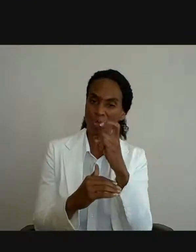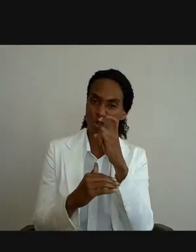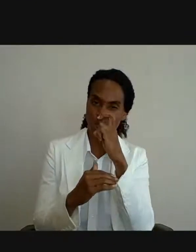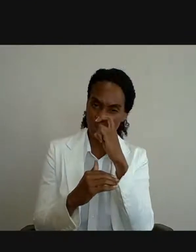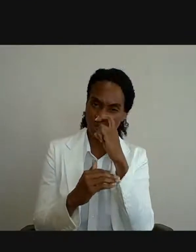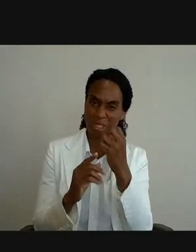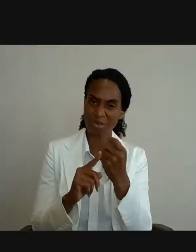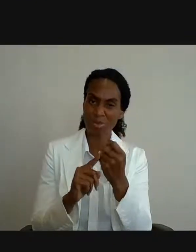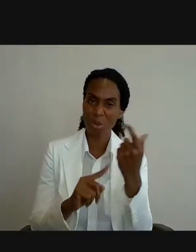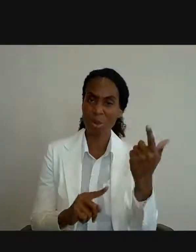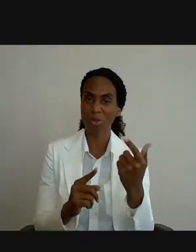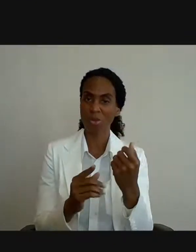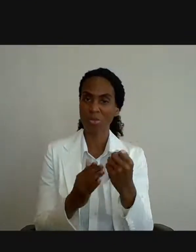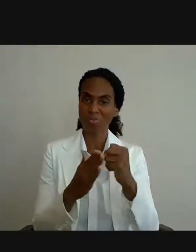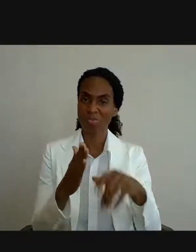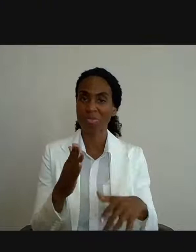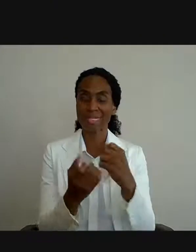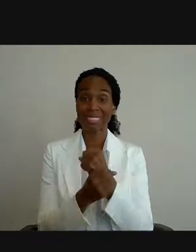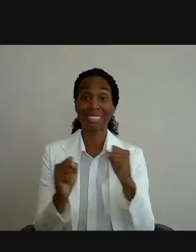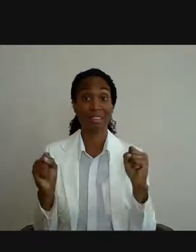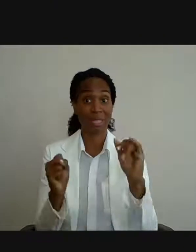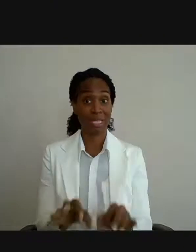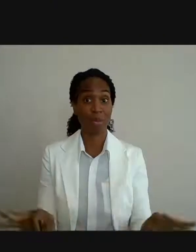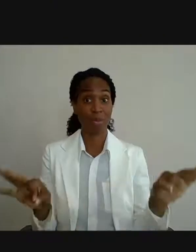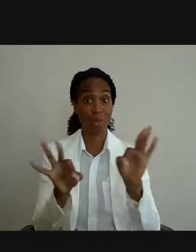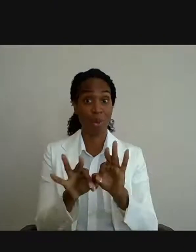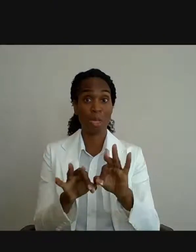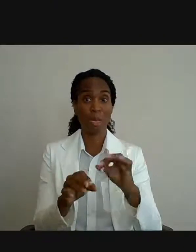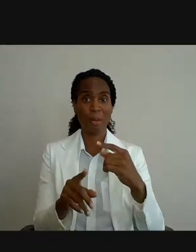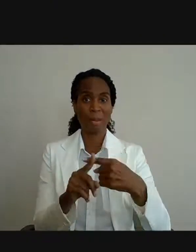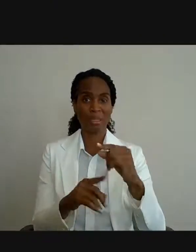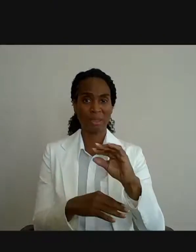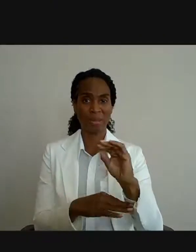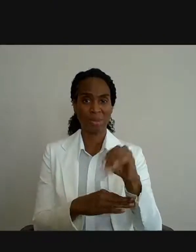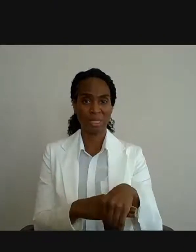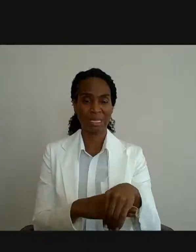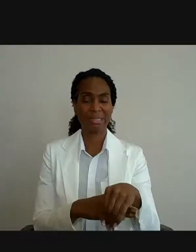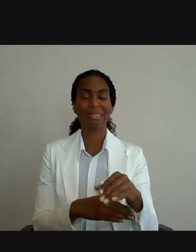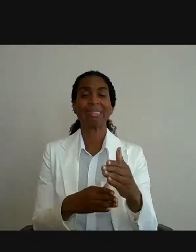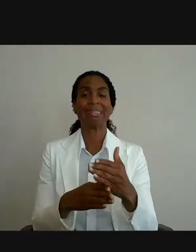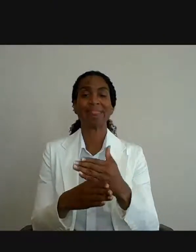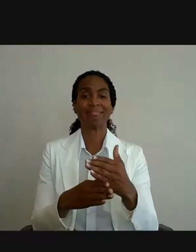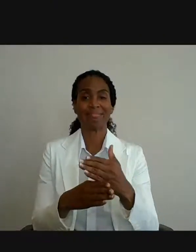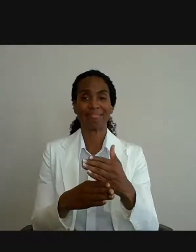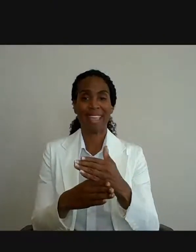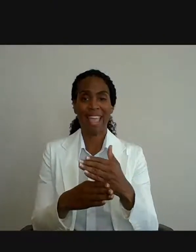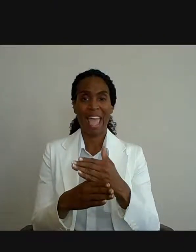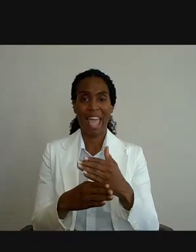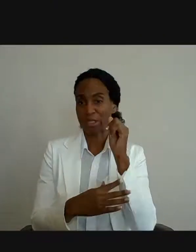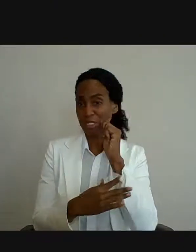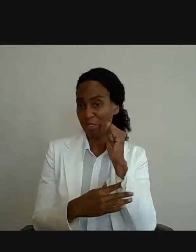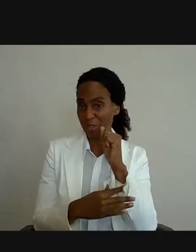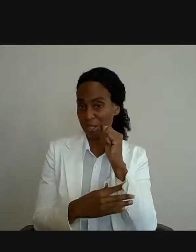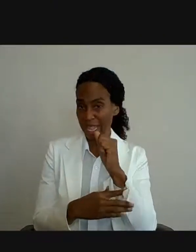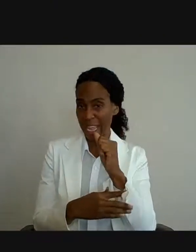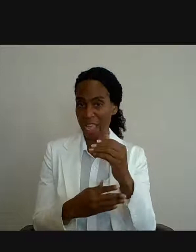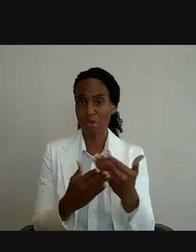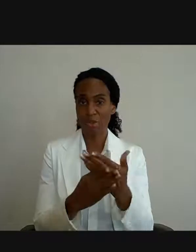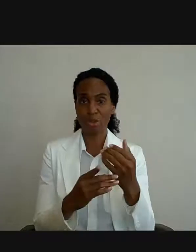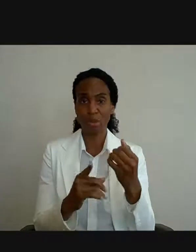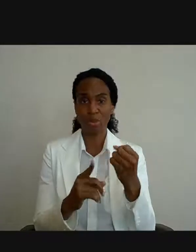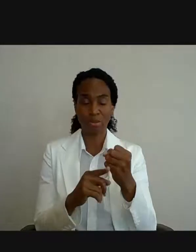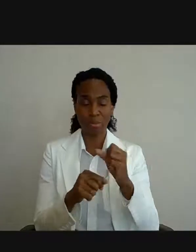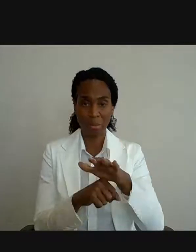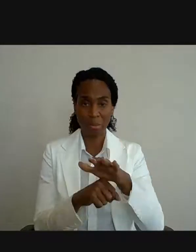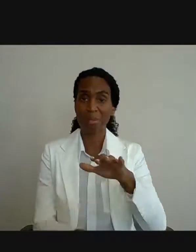that's really important. The positivity rate and the daily average of new cases, as Dr. Caine explained, is